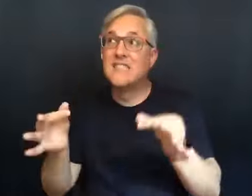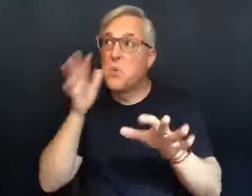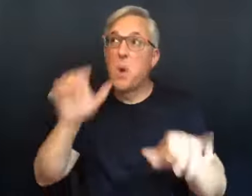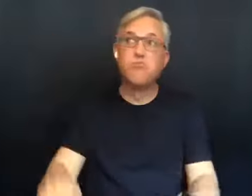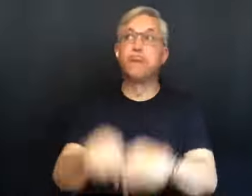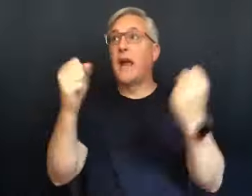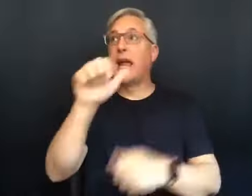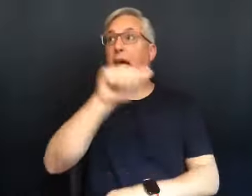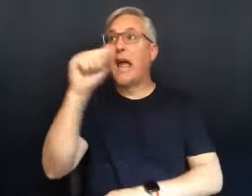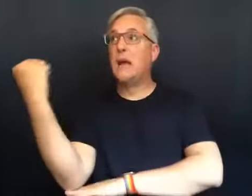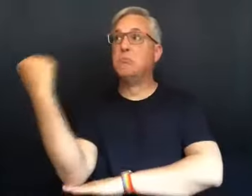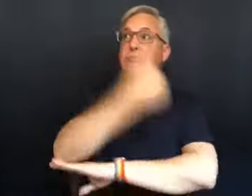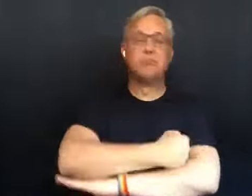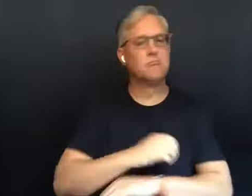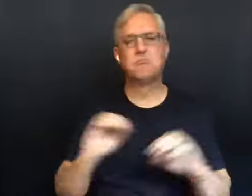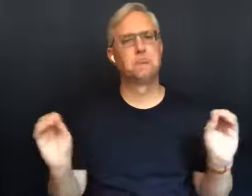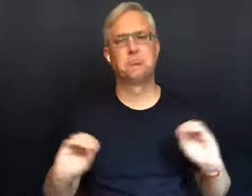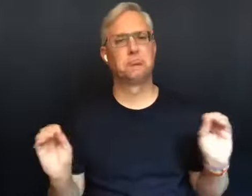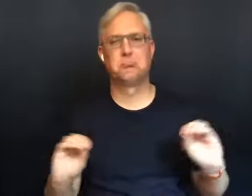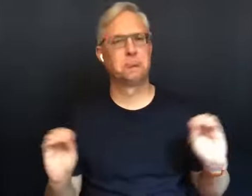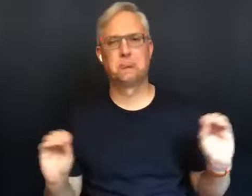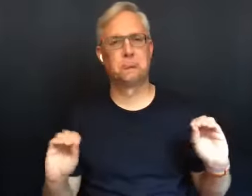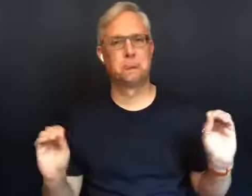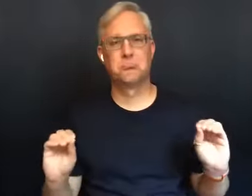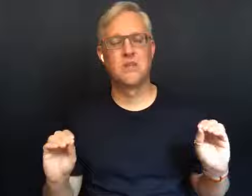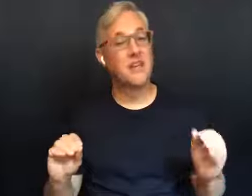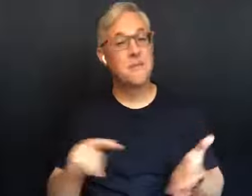there's no decision that we made that's going to break Alcoholics Anonymous.